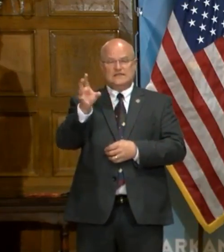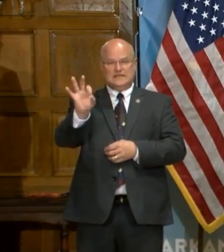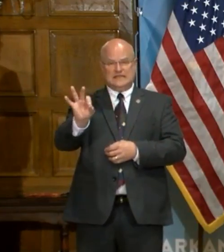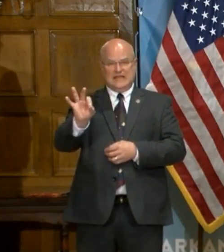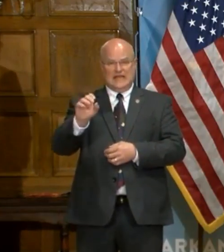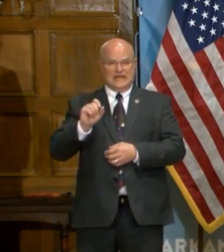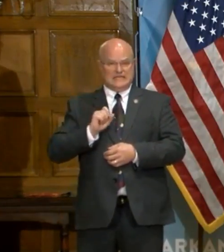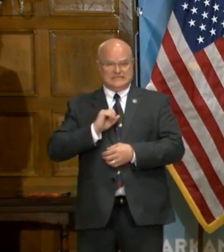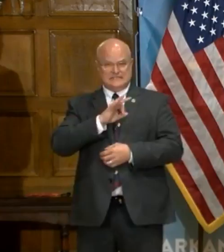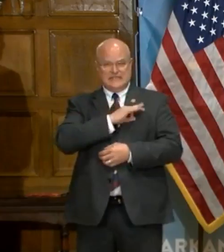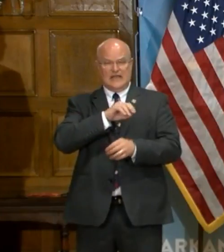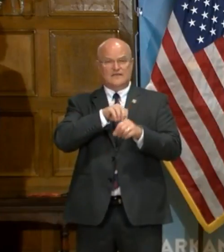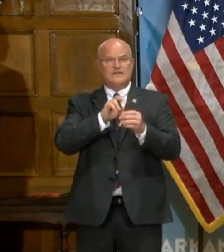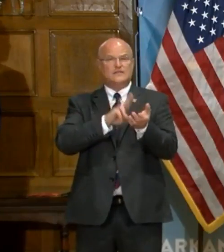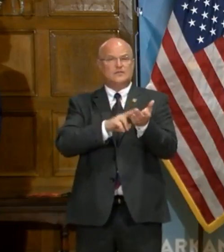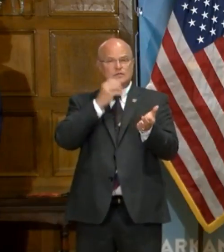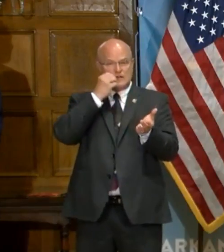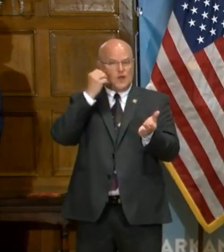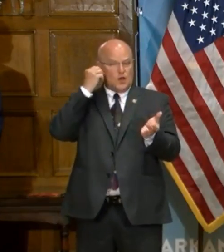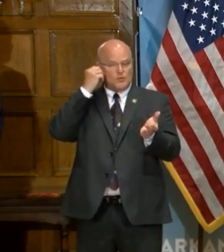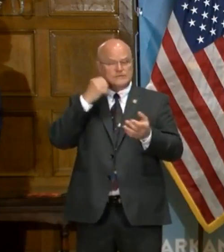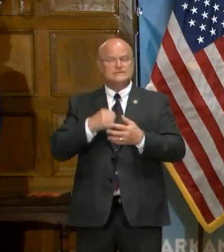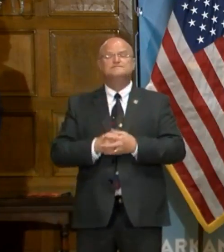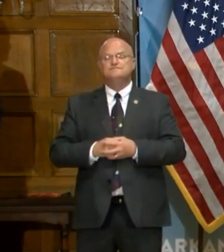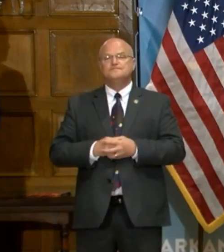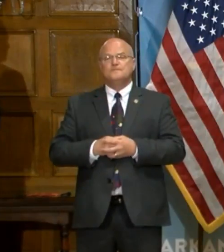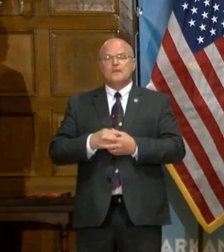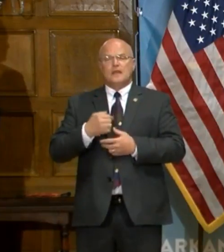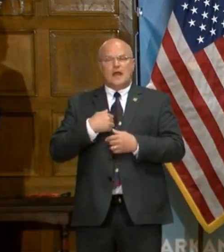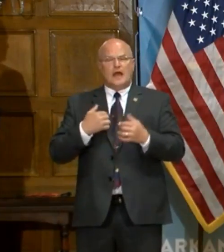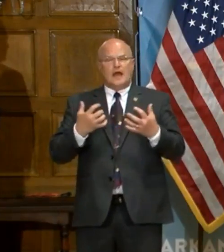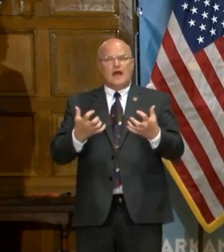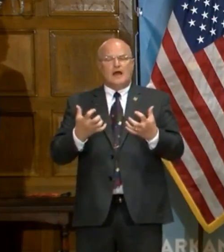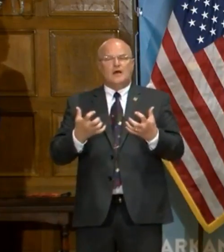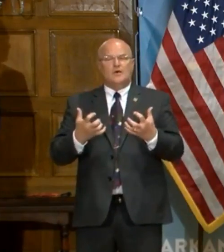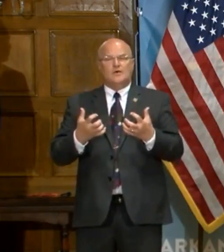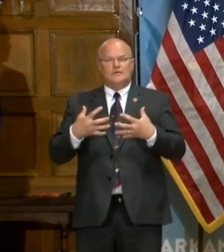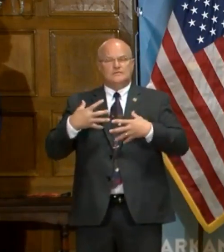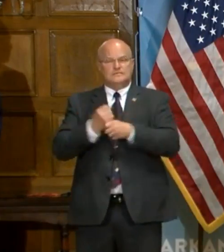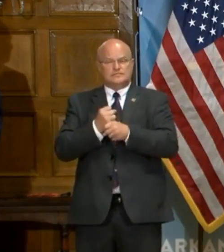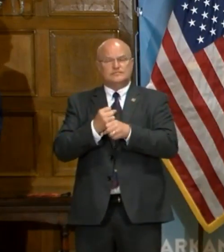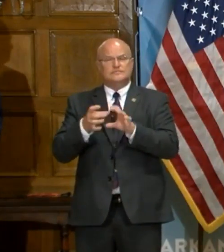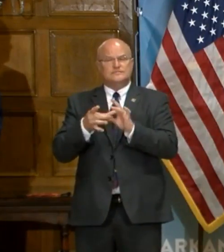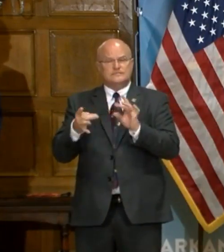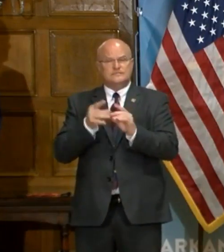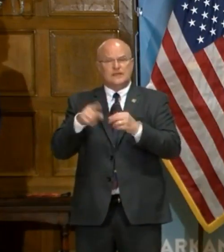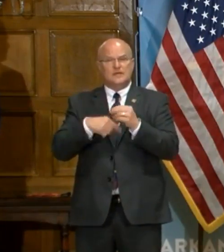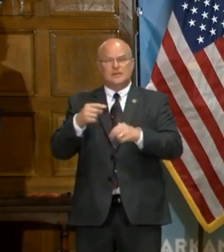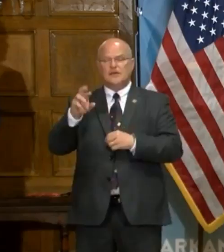179 staff. I want to give a brief update on the